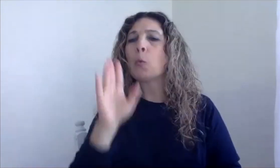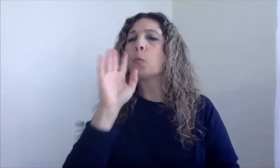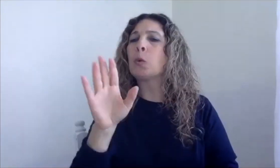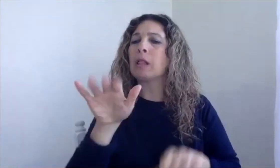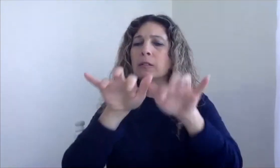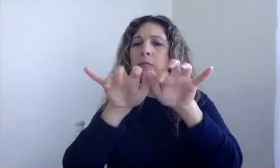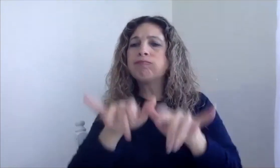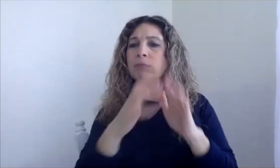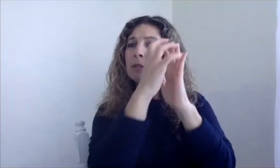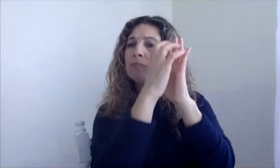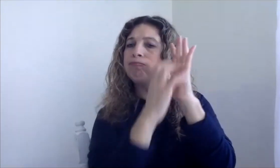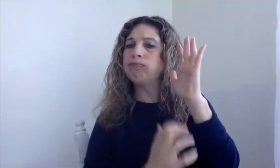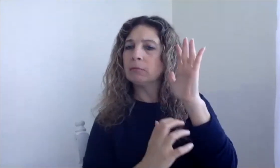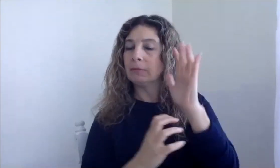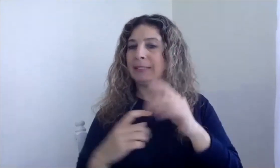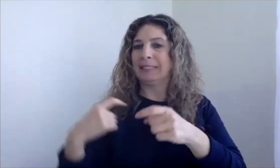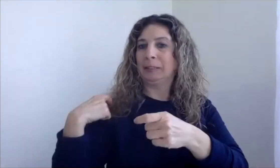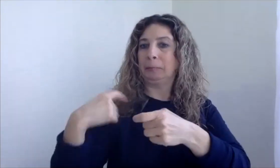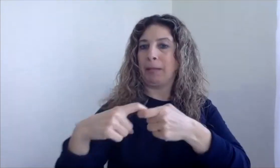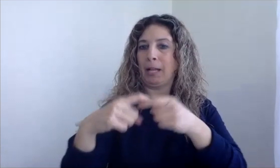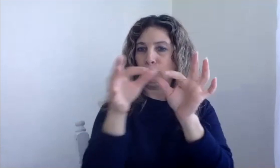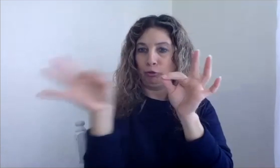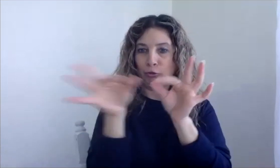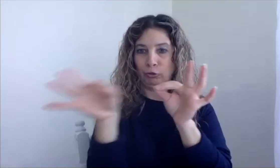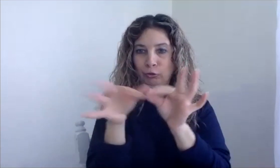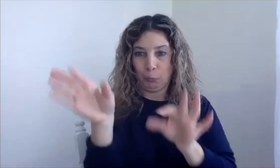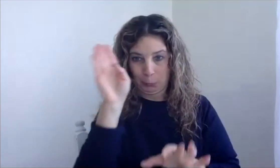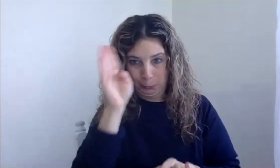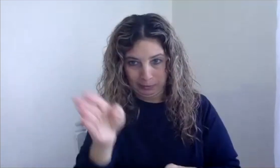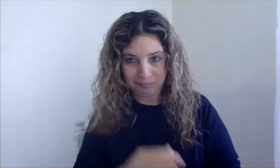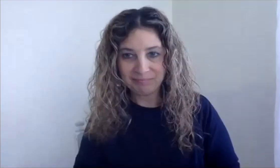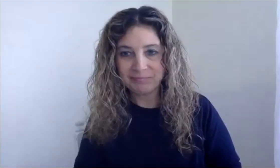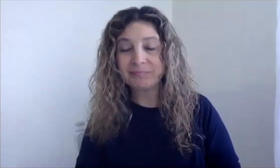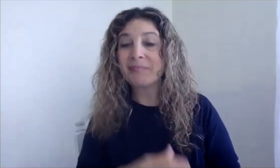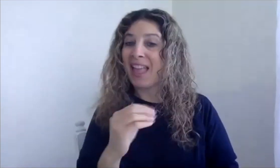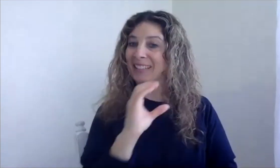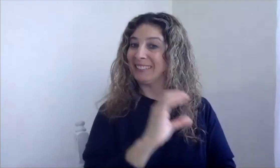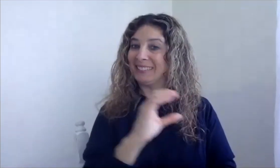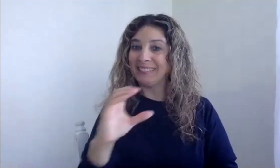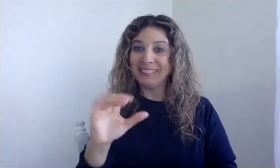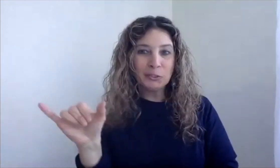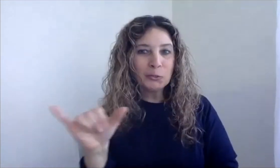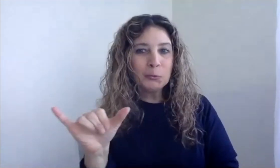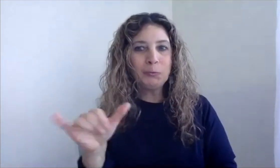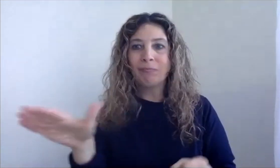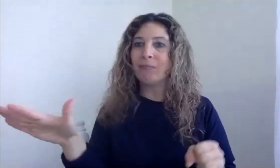2 languages, one in Spanish and one in English. We will also produce a transcript of this post